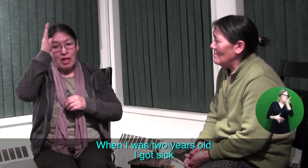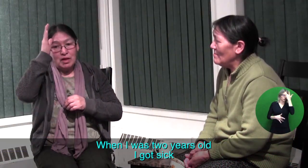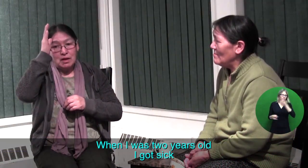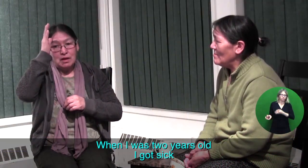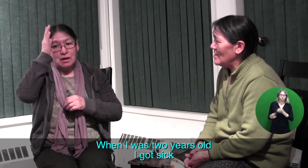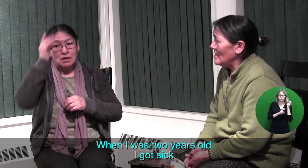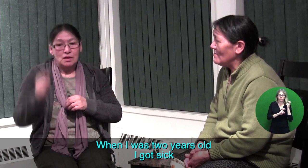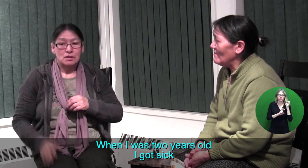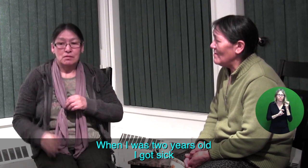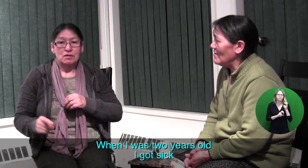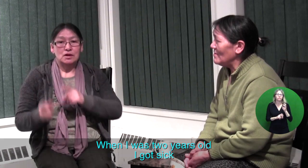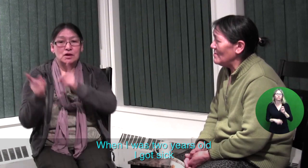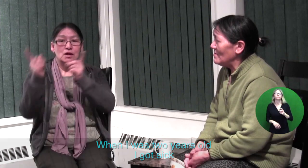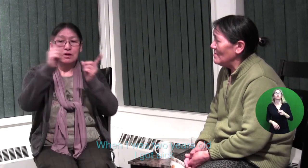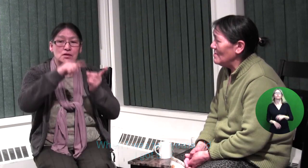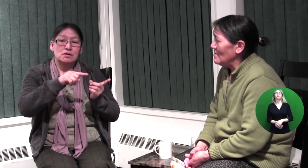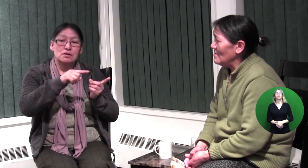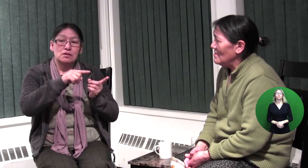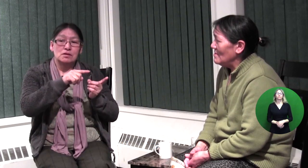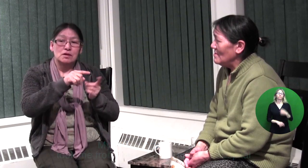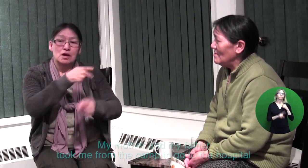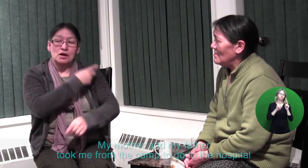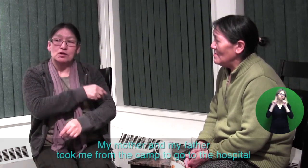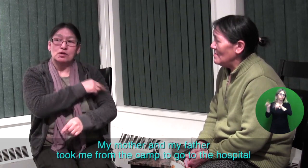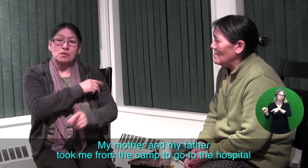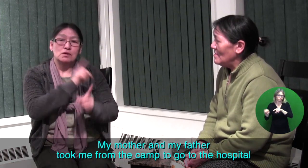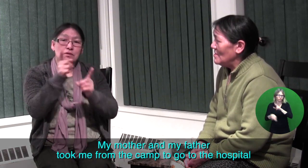My mom and father